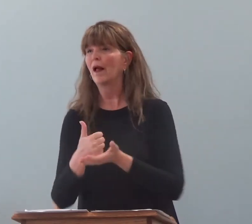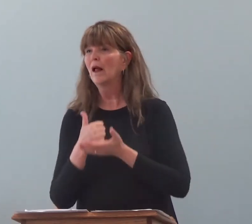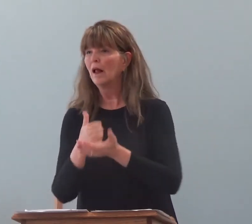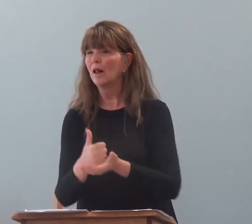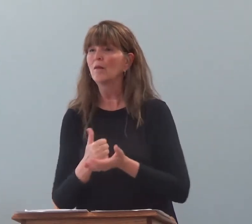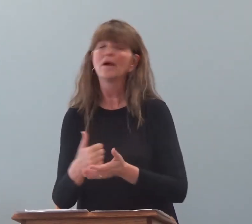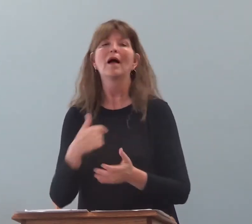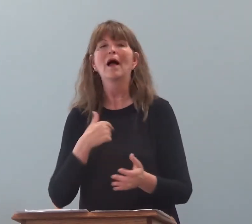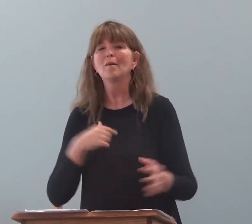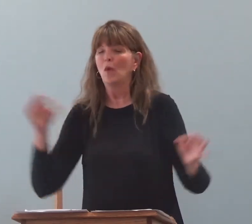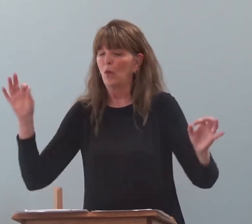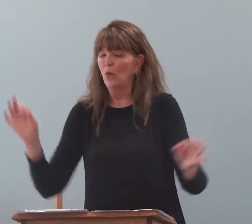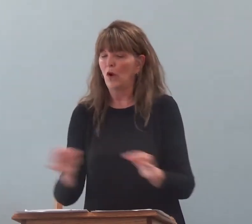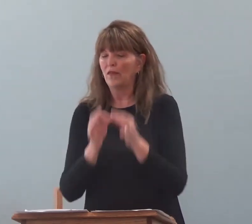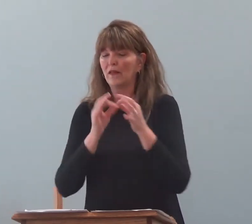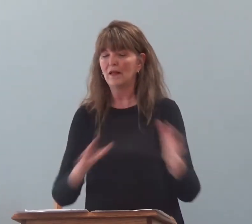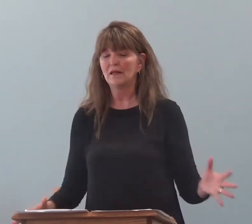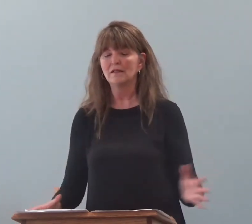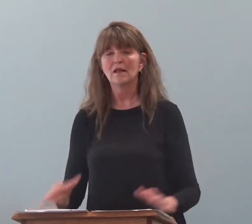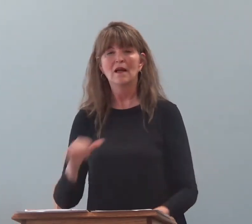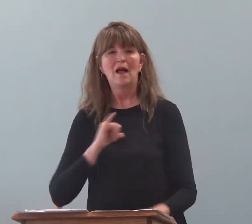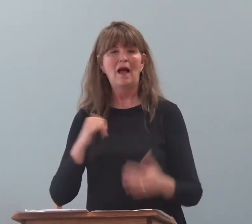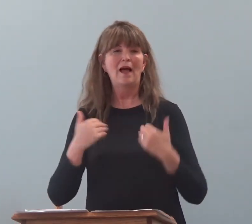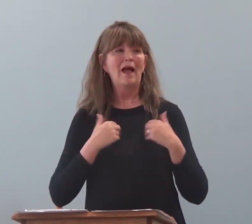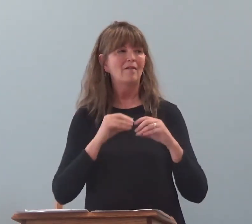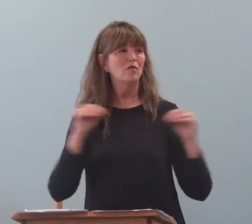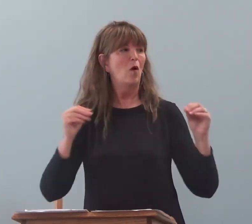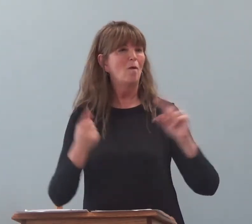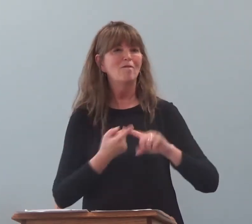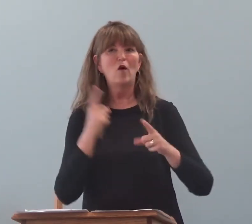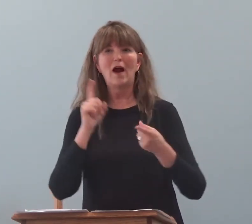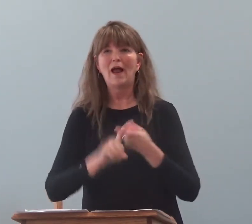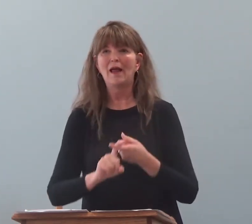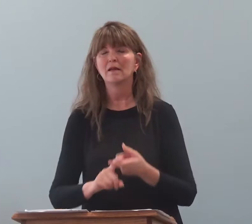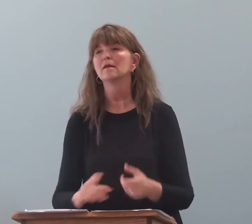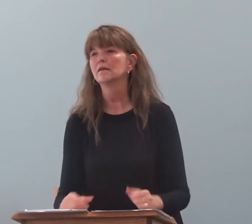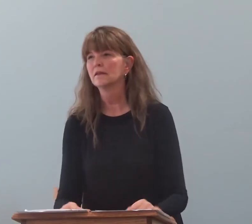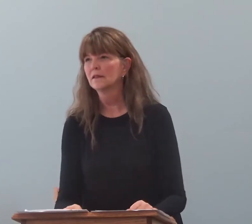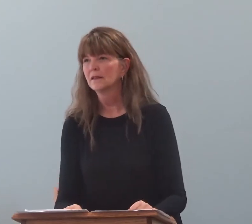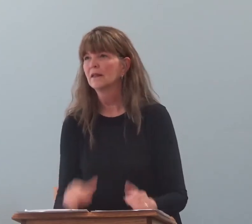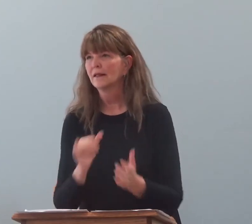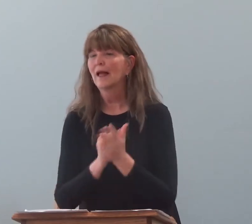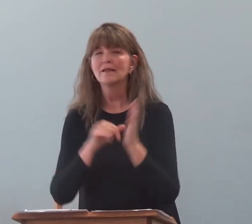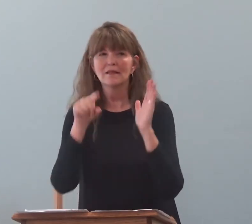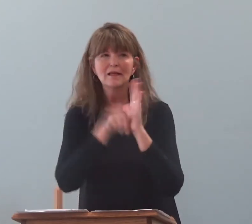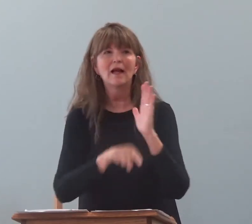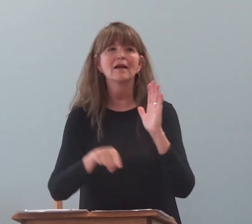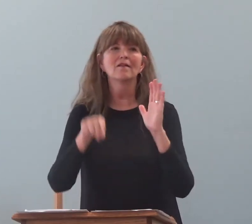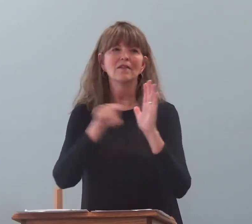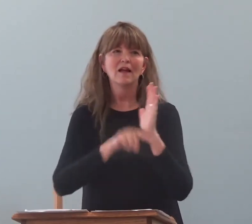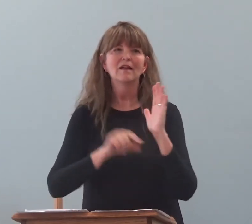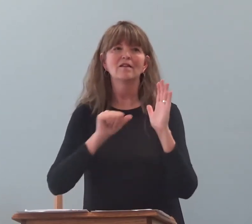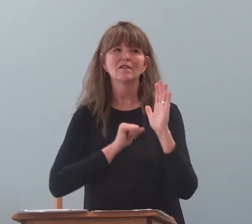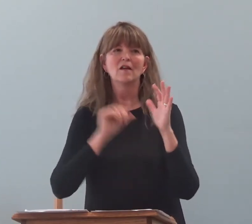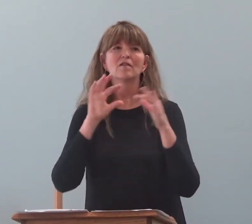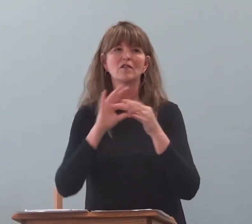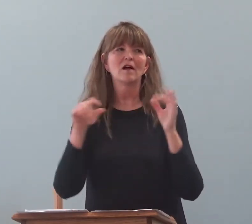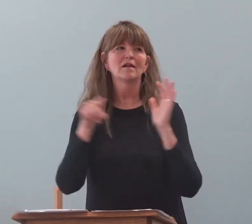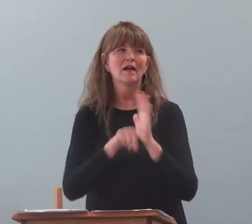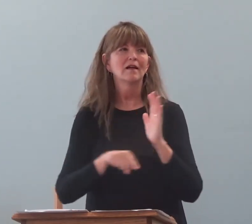skills. I can't help anybody. I'm just worthless. I don't even have any friends. Those are some